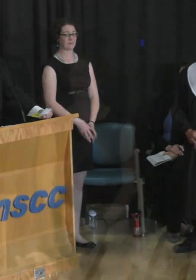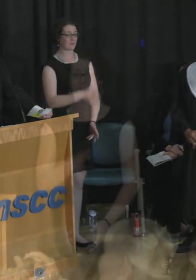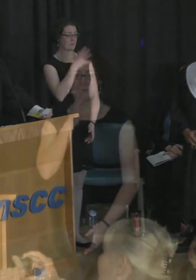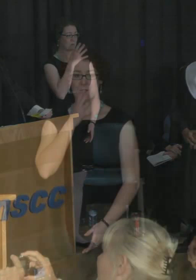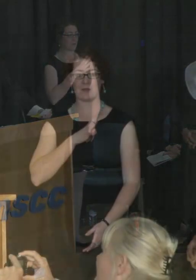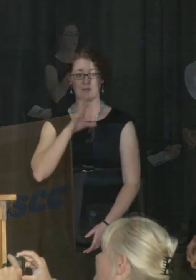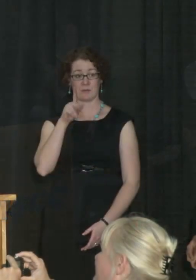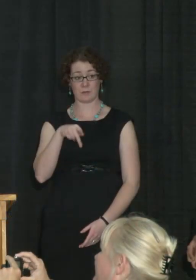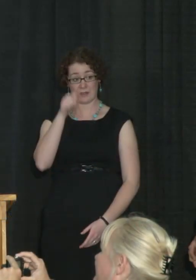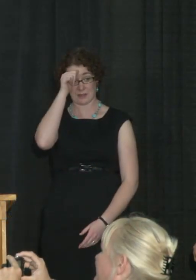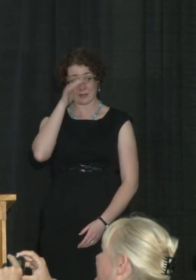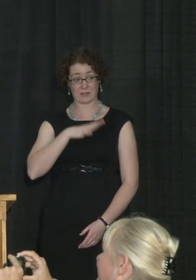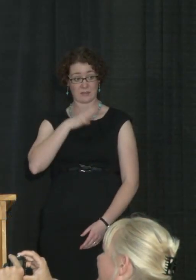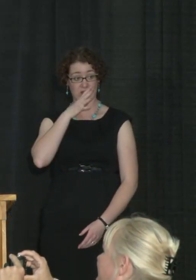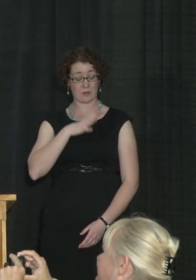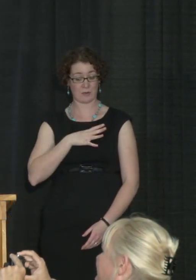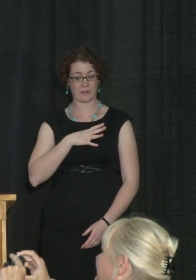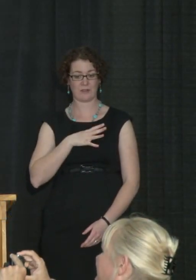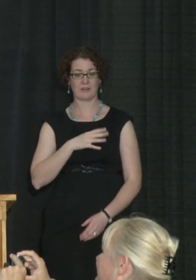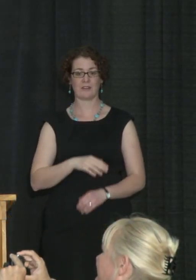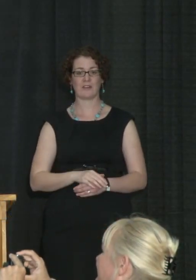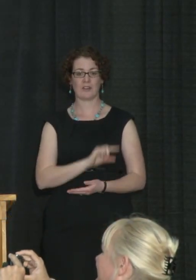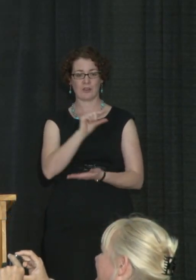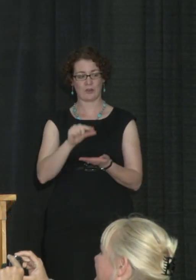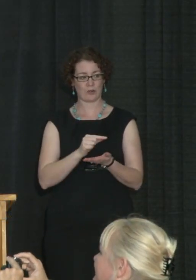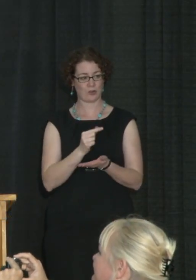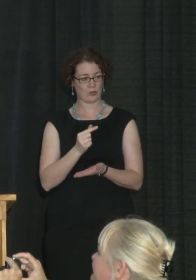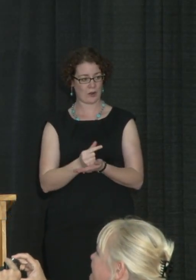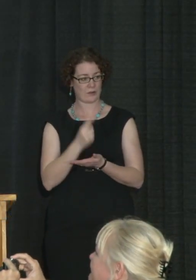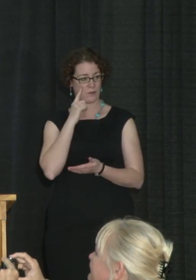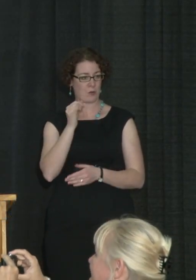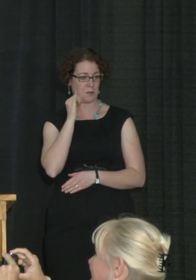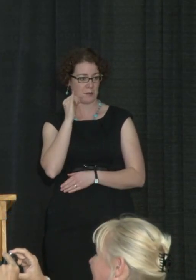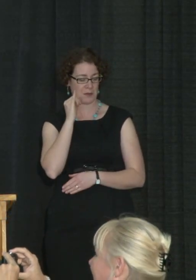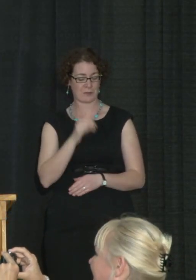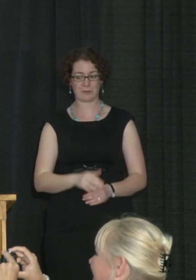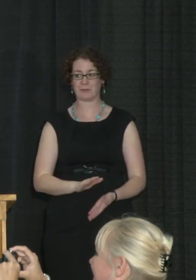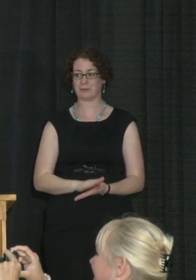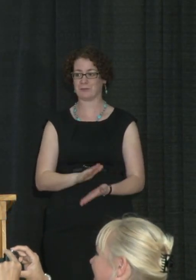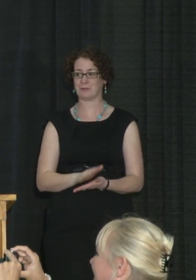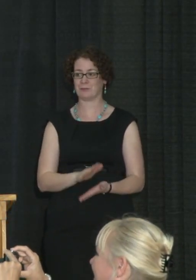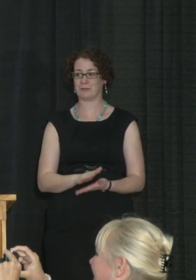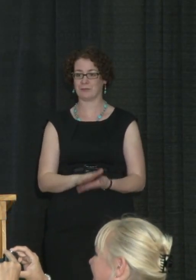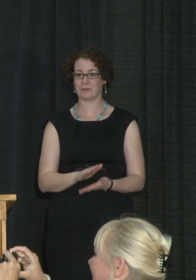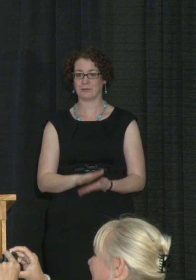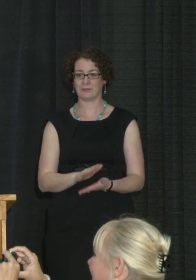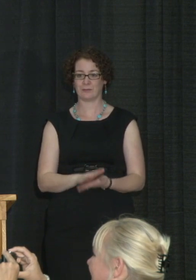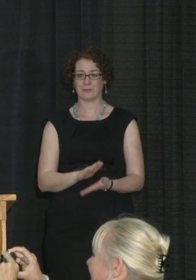Madam Vice President, ladies and gentlemen, the graduates in plumbing.